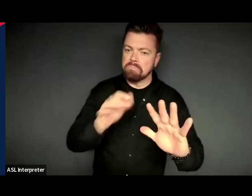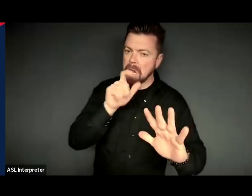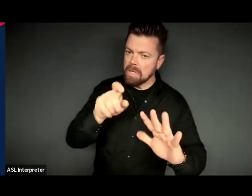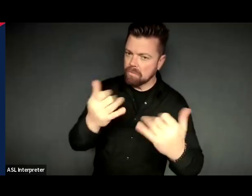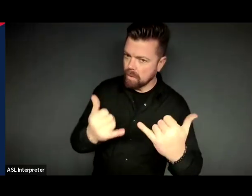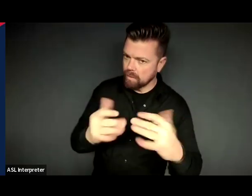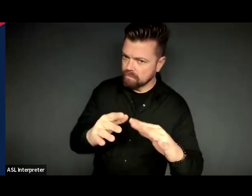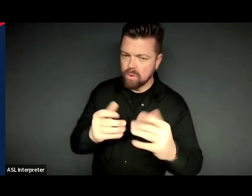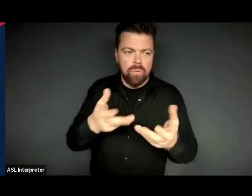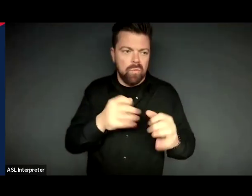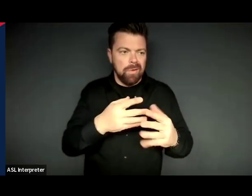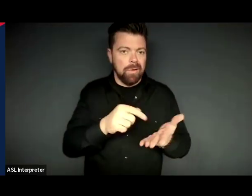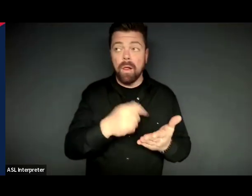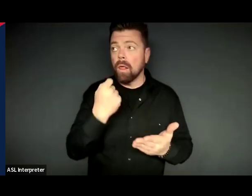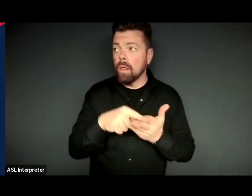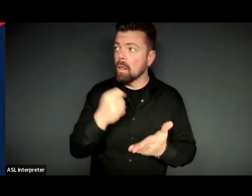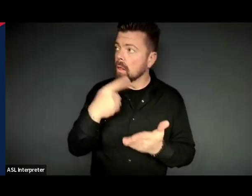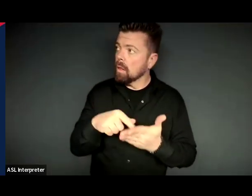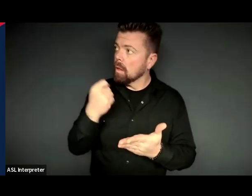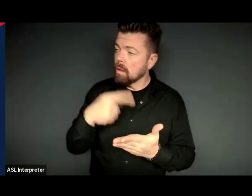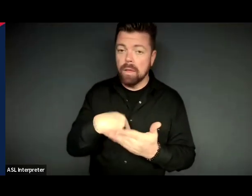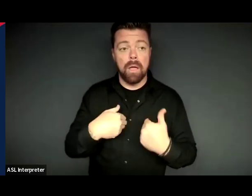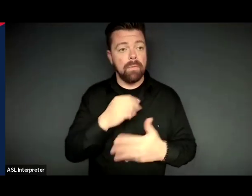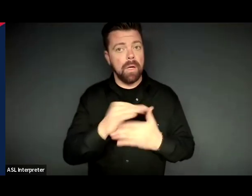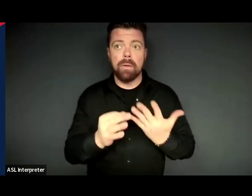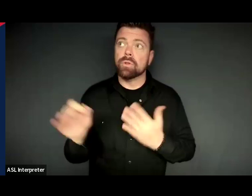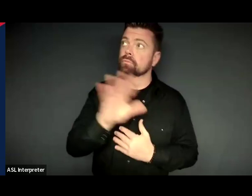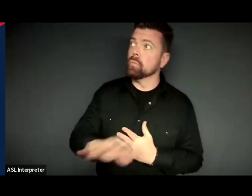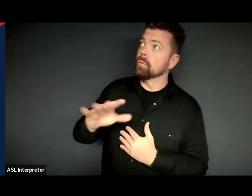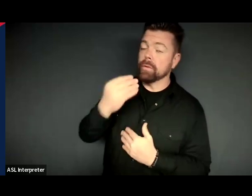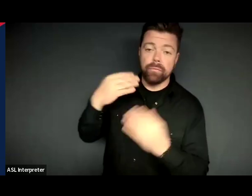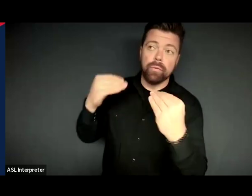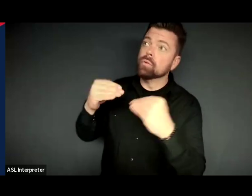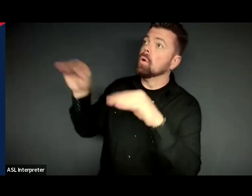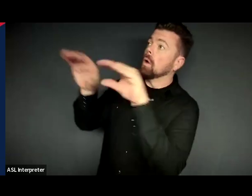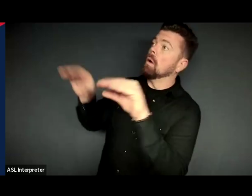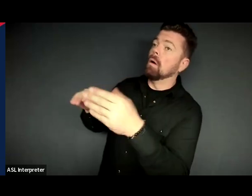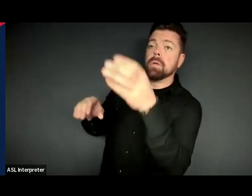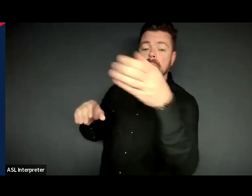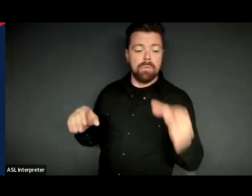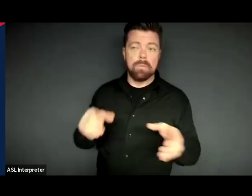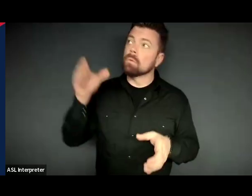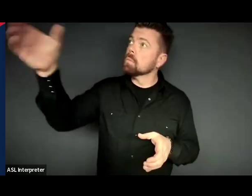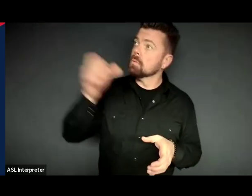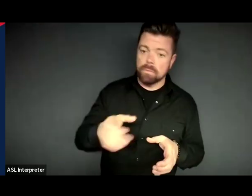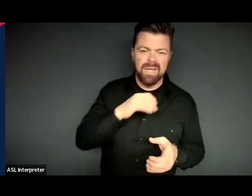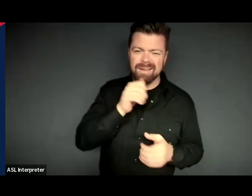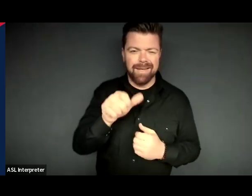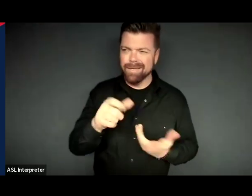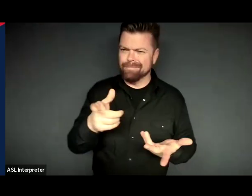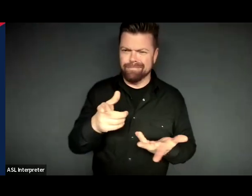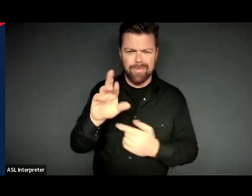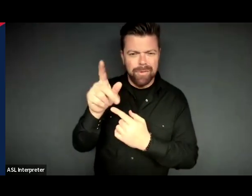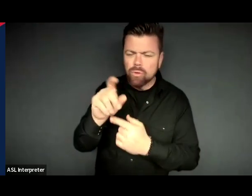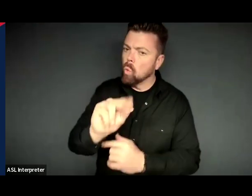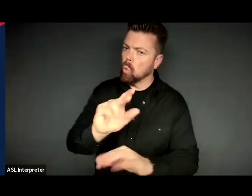don't want to take supplements just because they're out there and they're on the shelf at the grocery store and I can buy them. I don't need a prescription. You don't really want to do